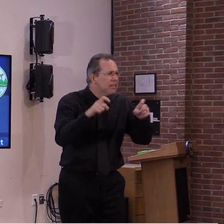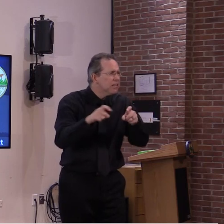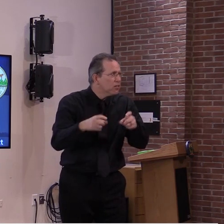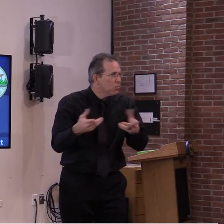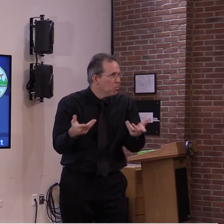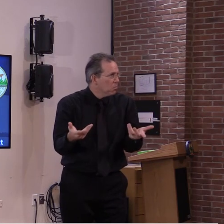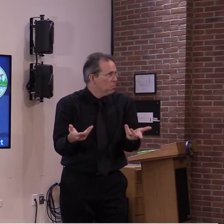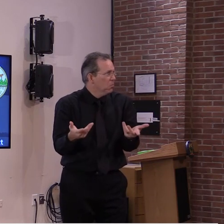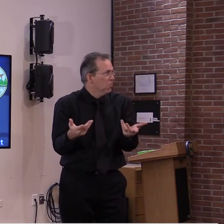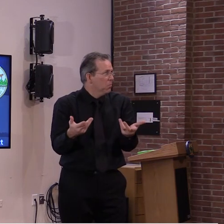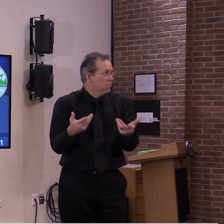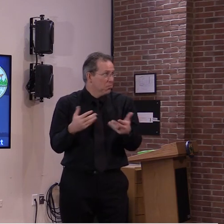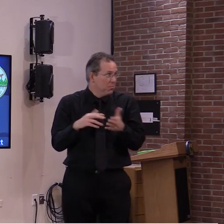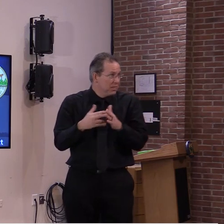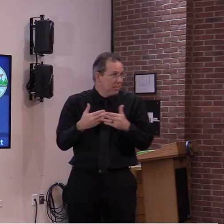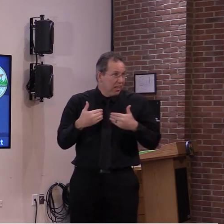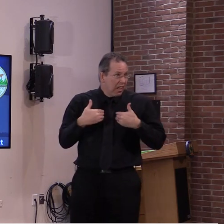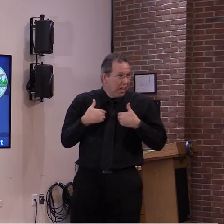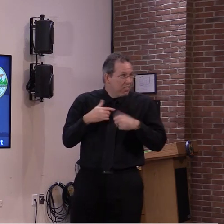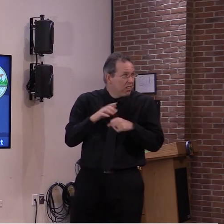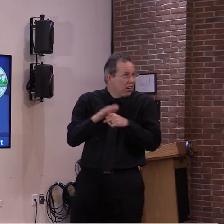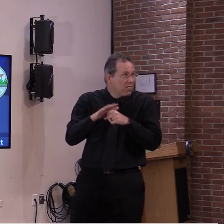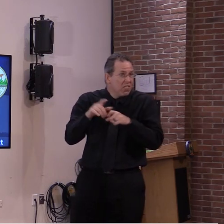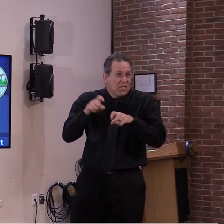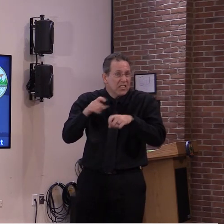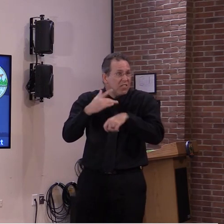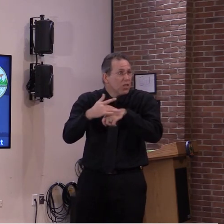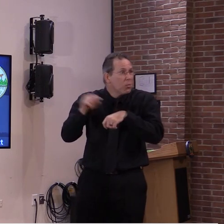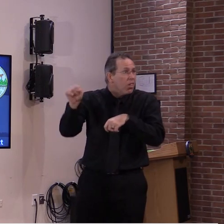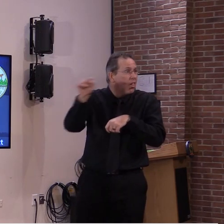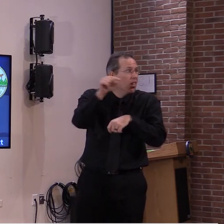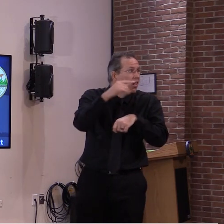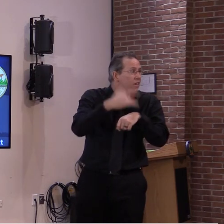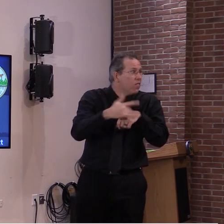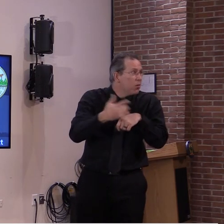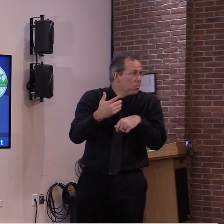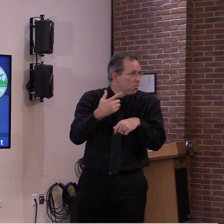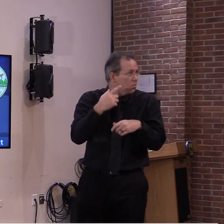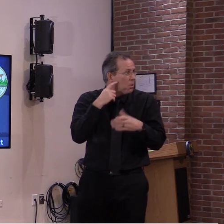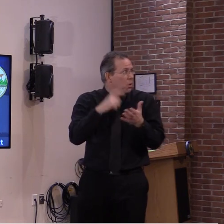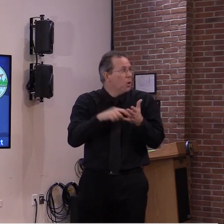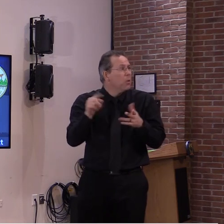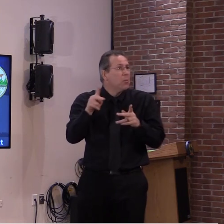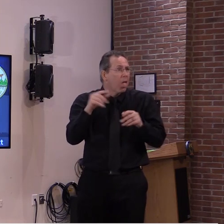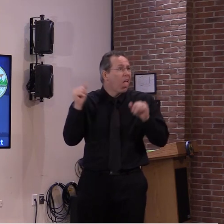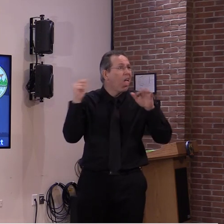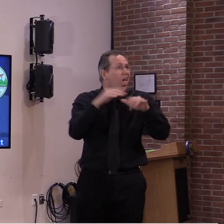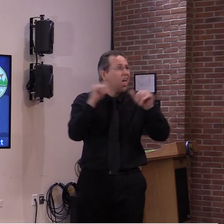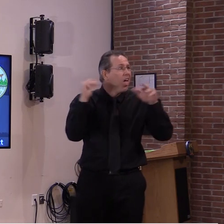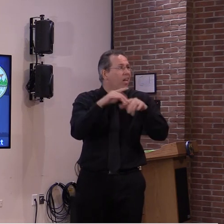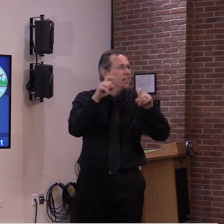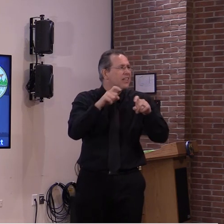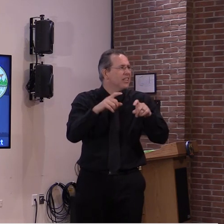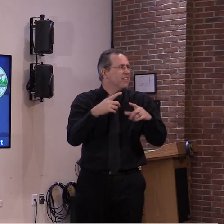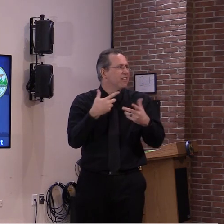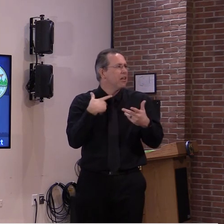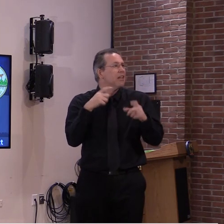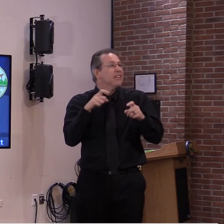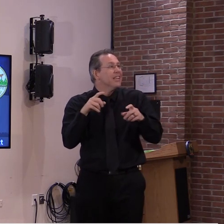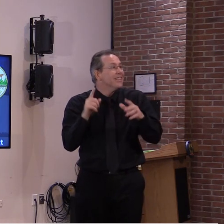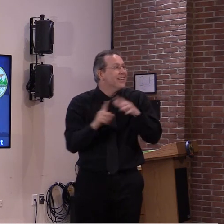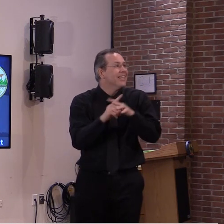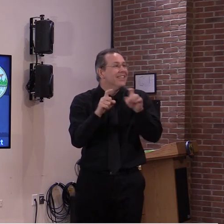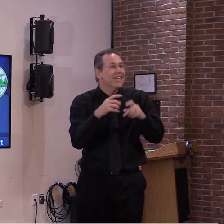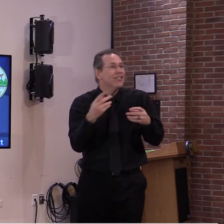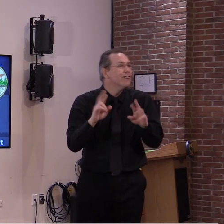point? Yeah. And aside from the disruption that Commissioner Pisiak alluded to, is there a sense that